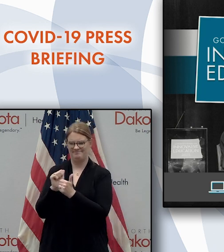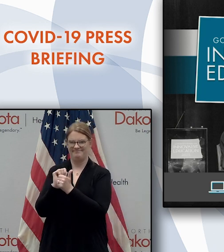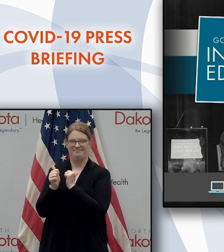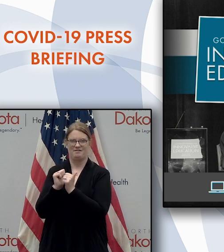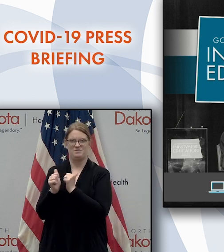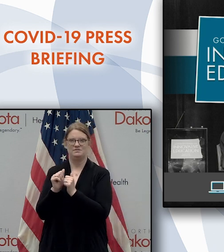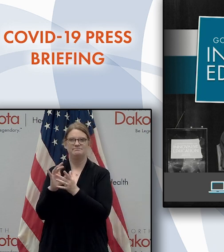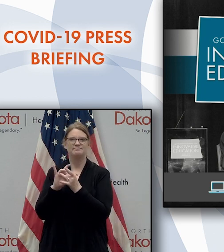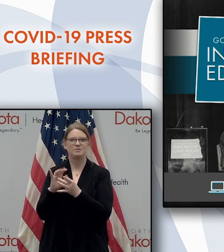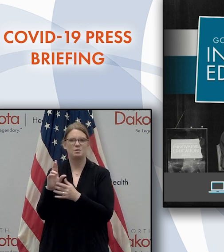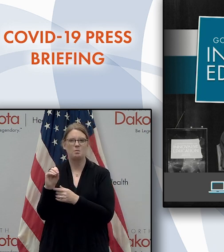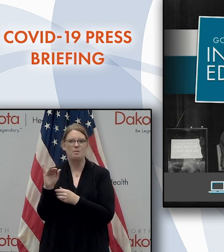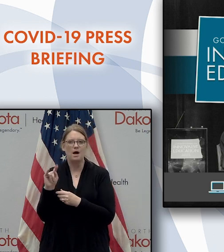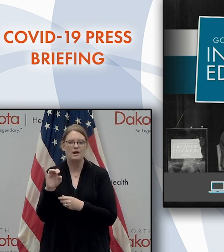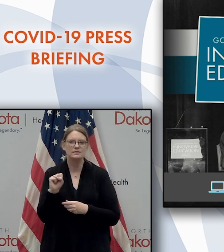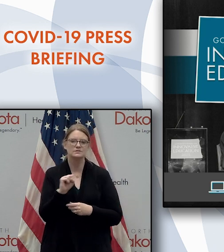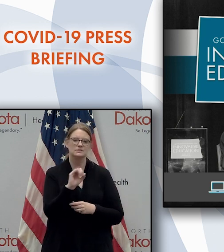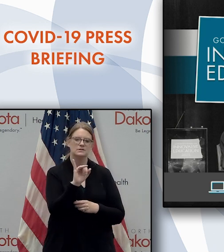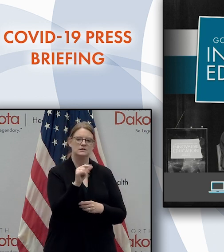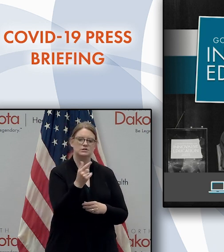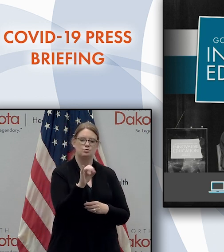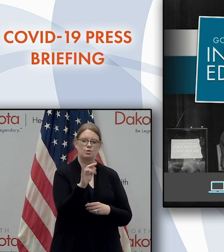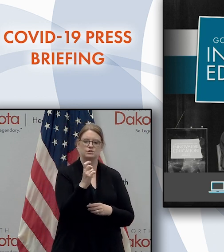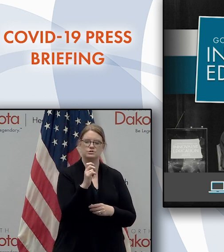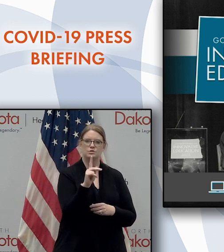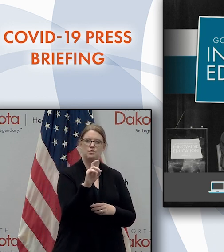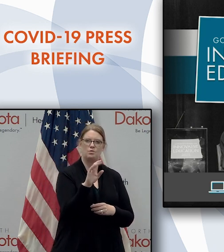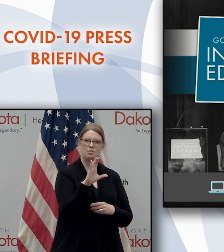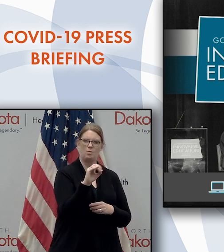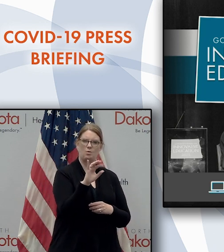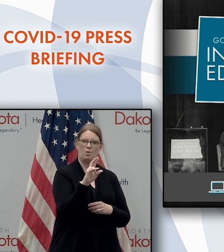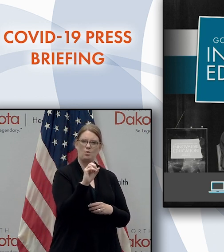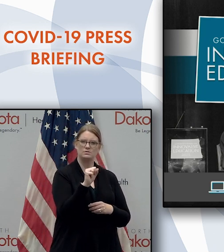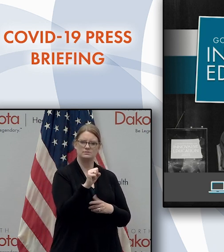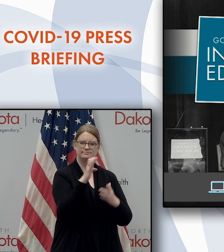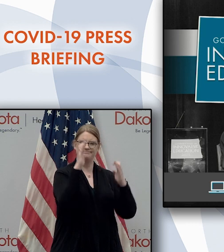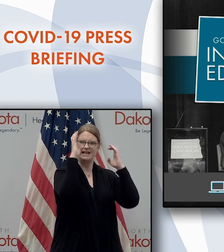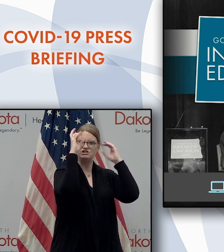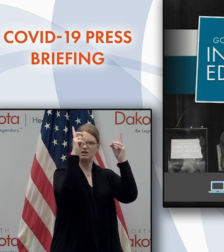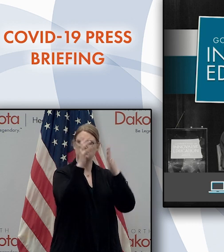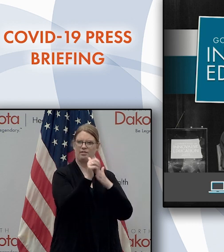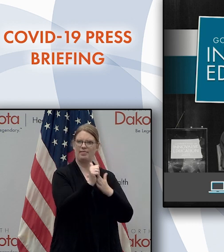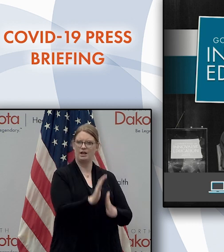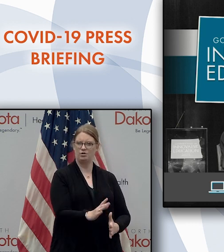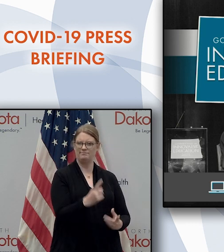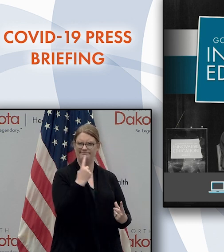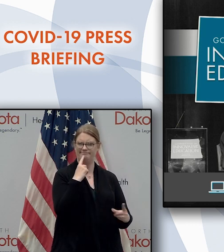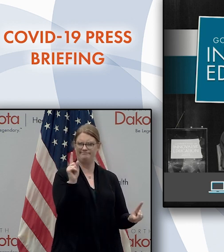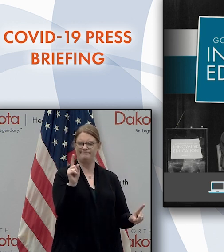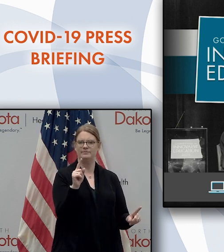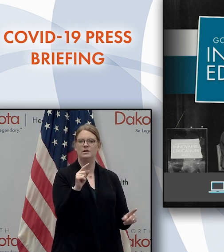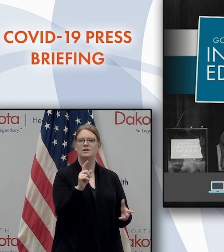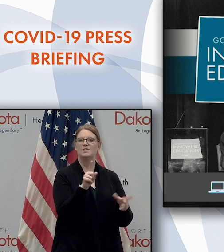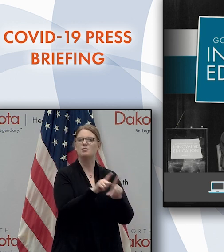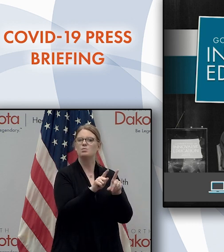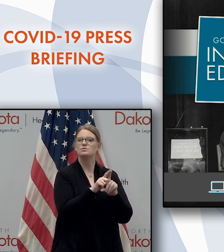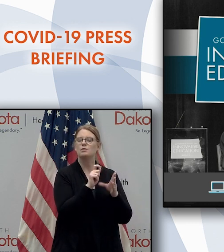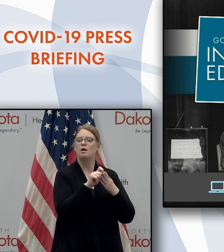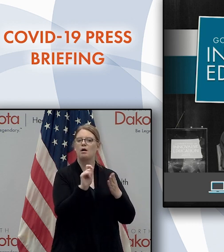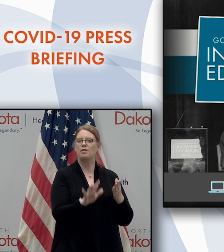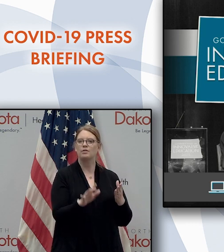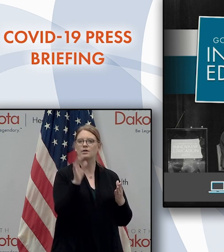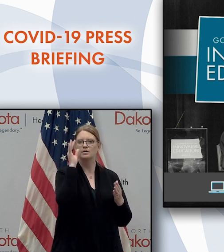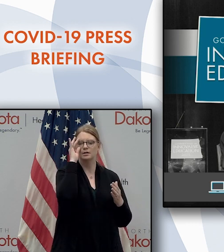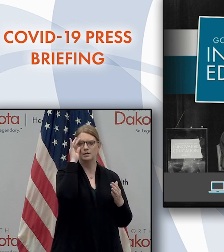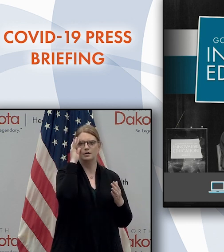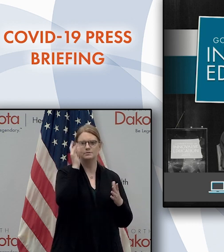competitions. George Koros, noted leader and educational leader, an author, will be as